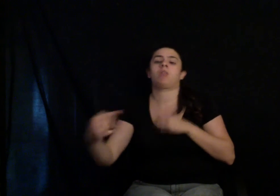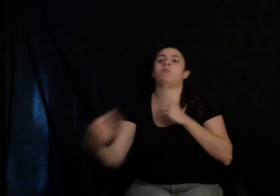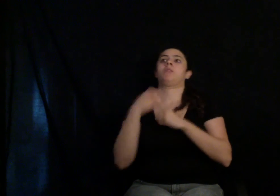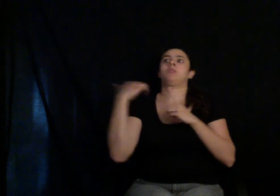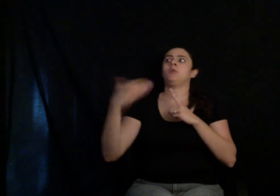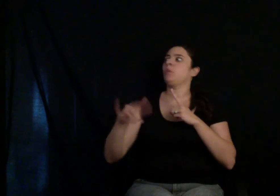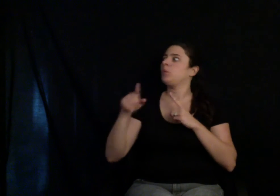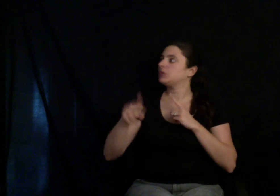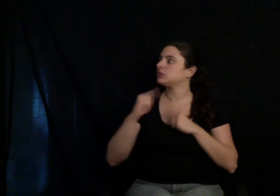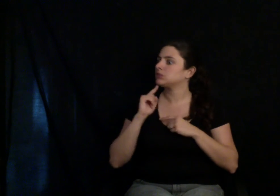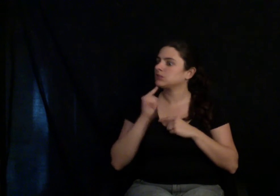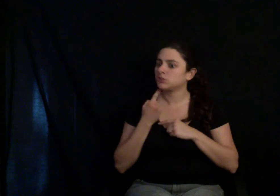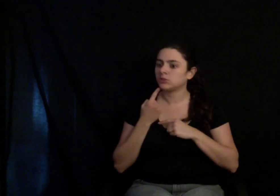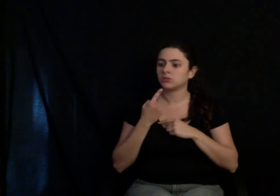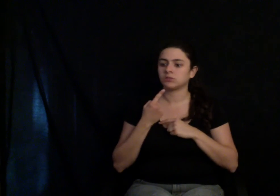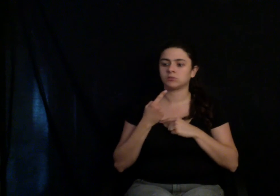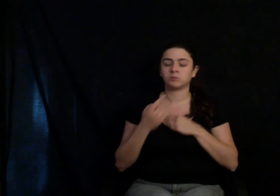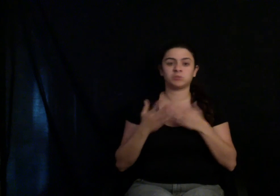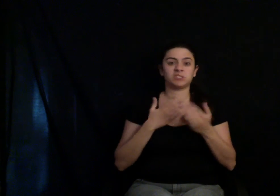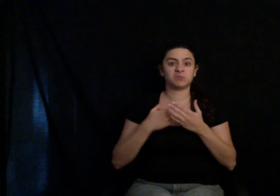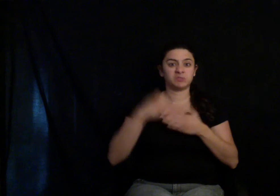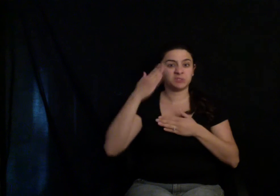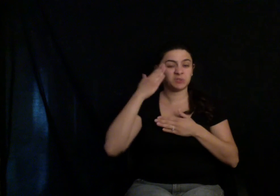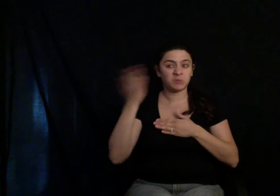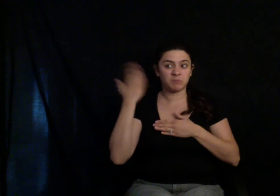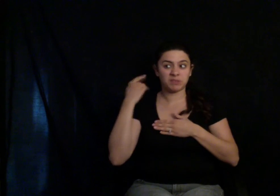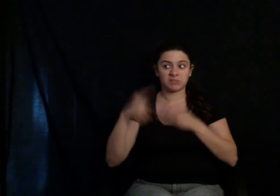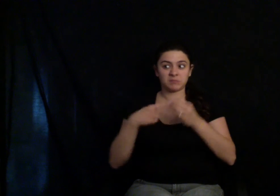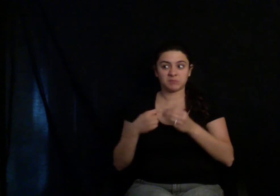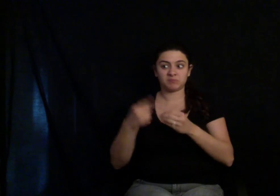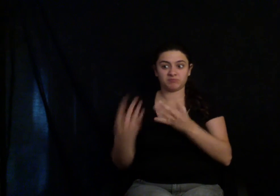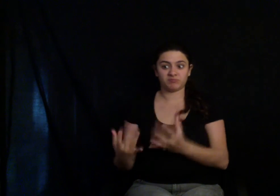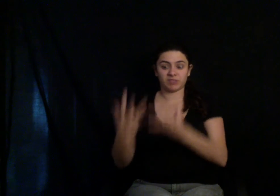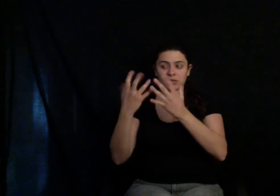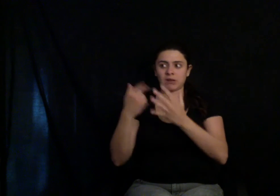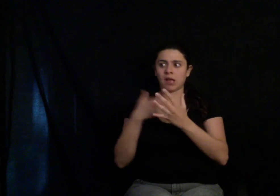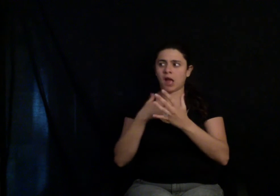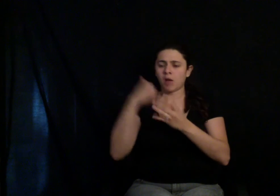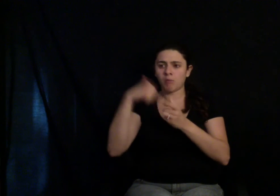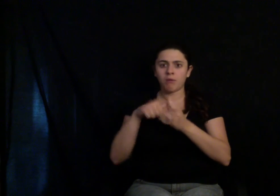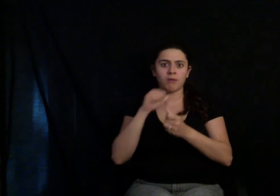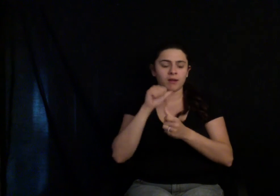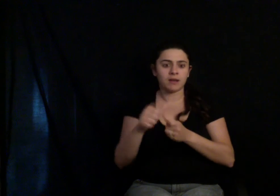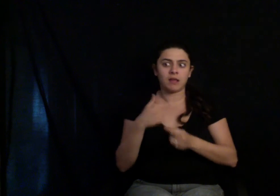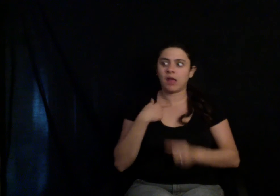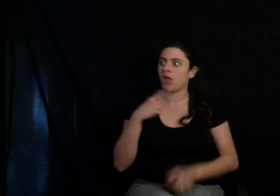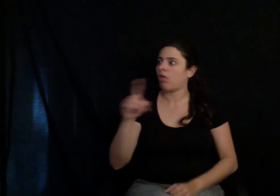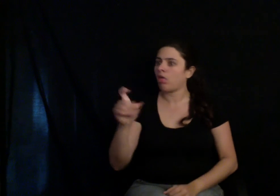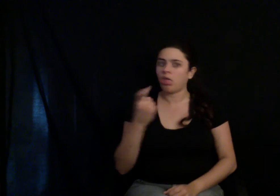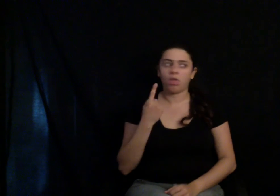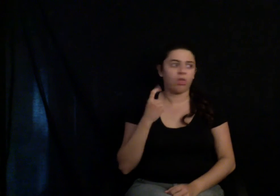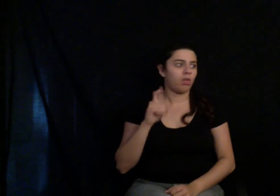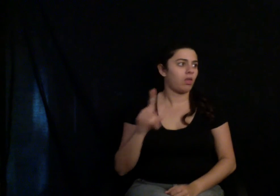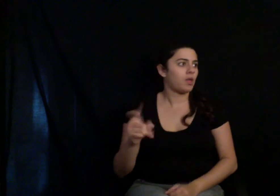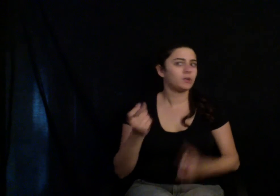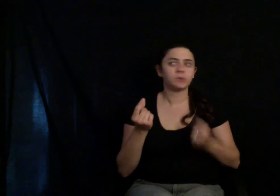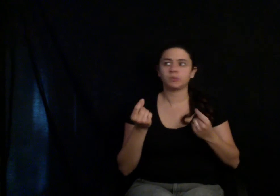that point went out the window. I didn't remember shit. I was an idiot. I was just pacing around. First thing I did is I went to a window and got a breath